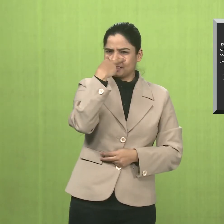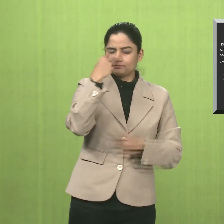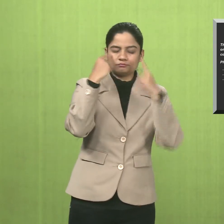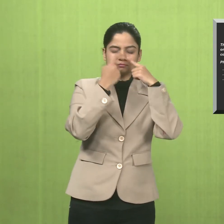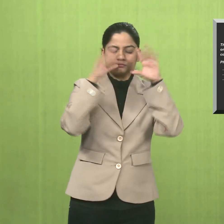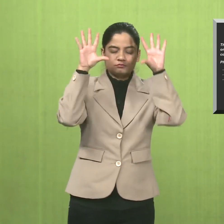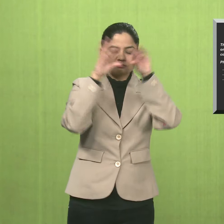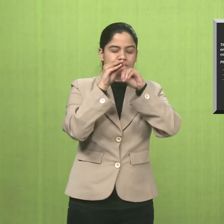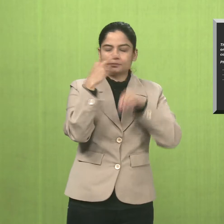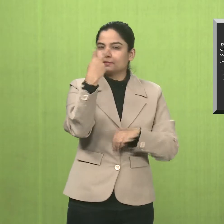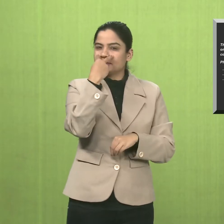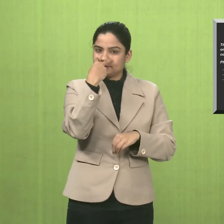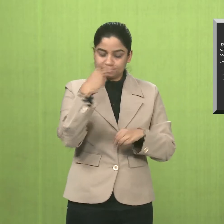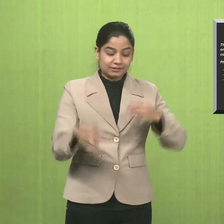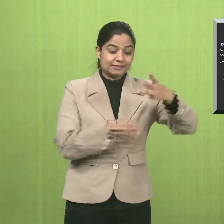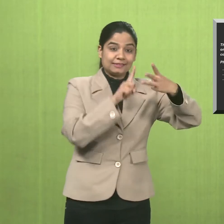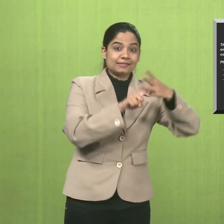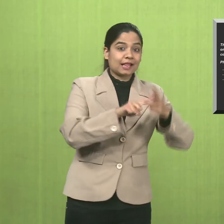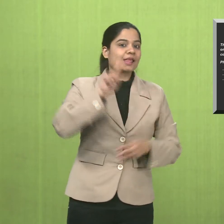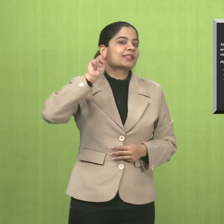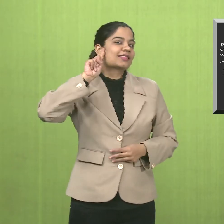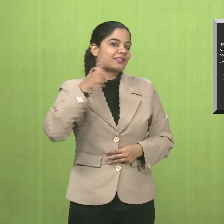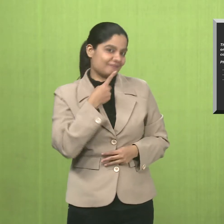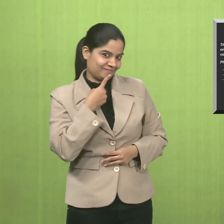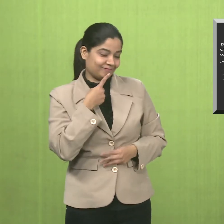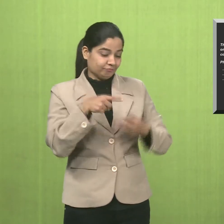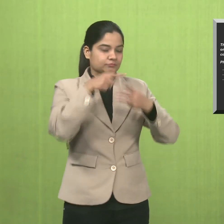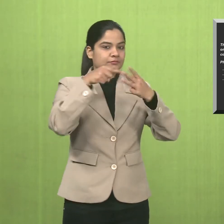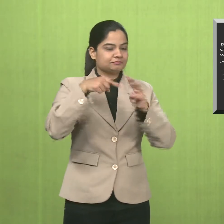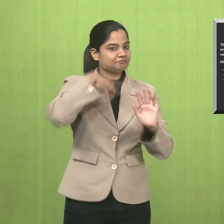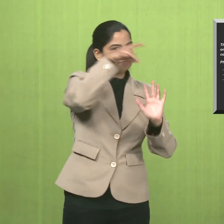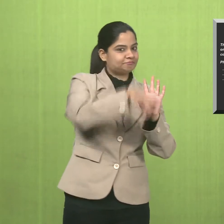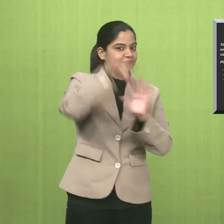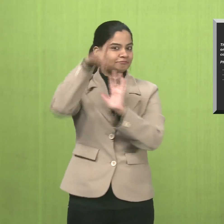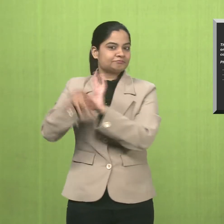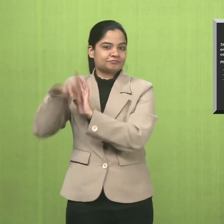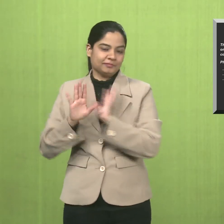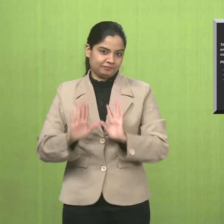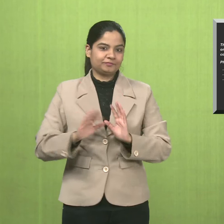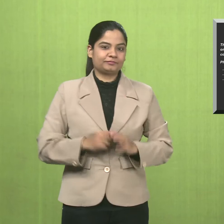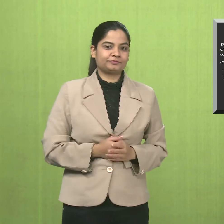blind, people who can't see, and third is deaf. Let's discuss in depth about it.